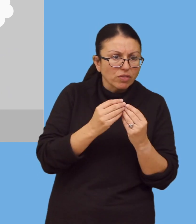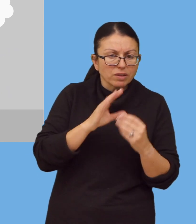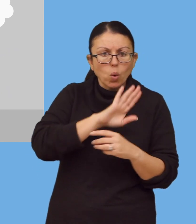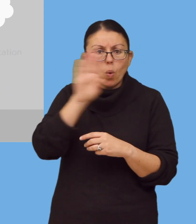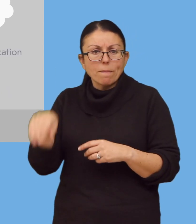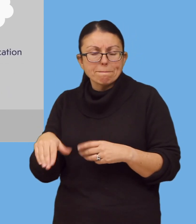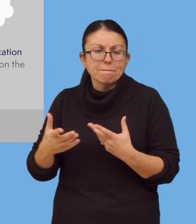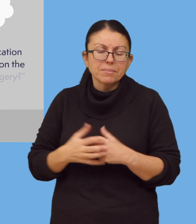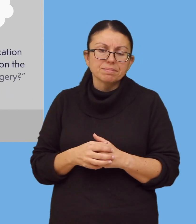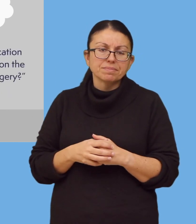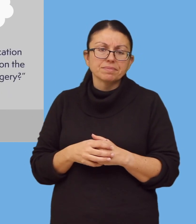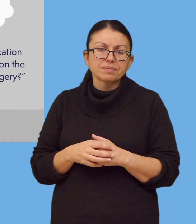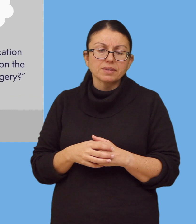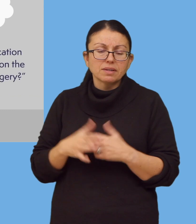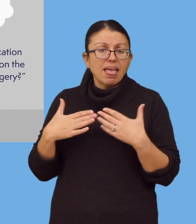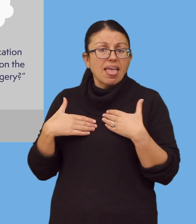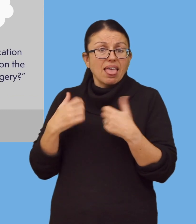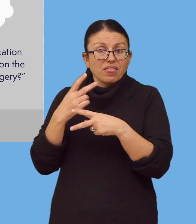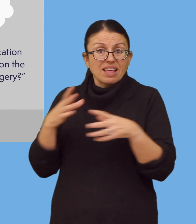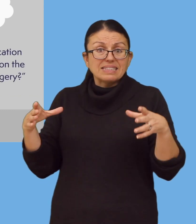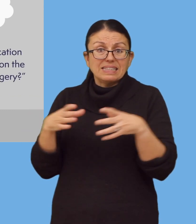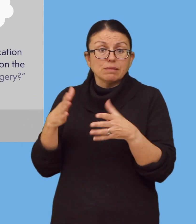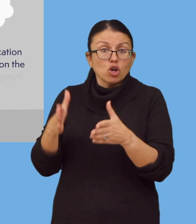What medication should I take on the day of my surgery?